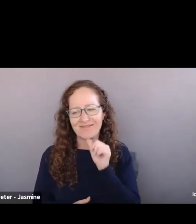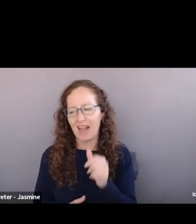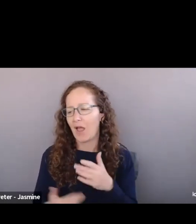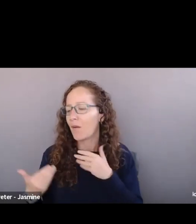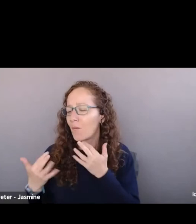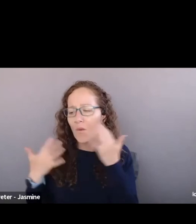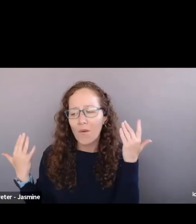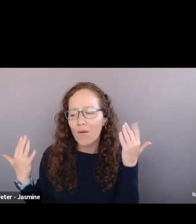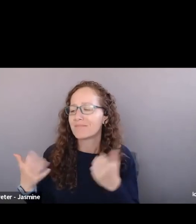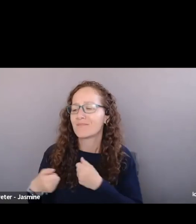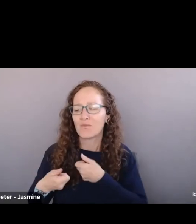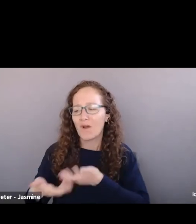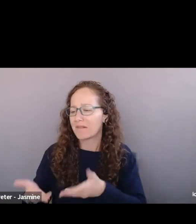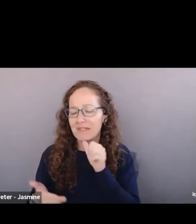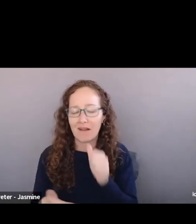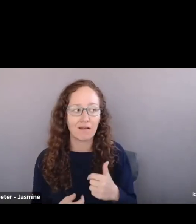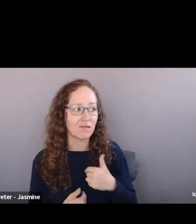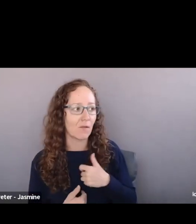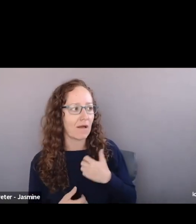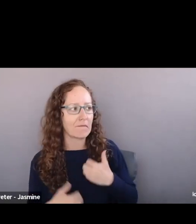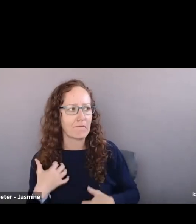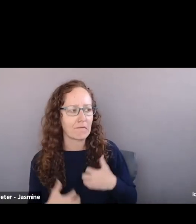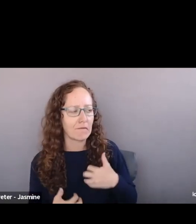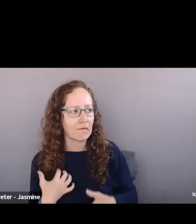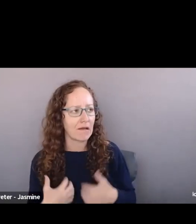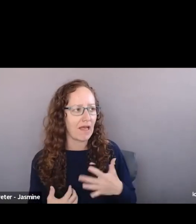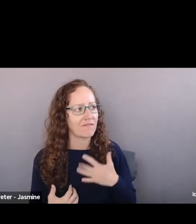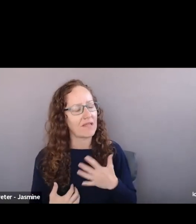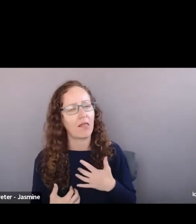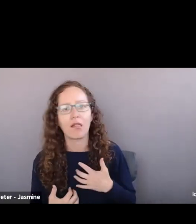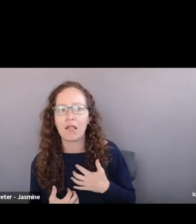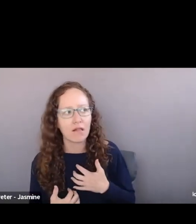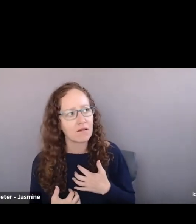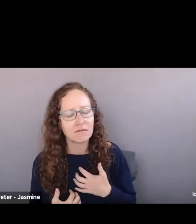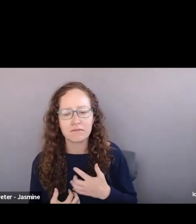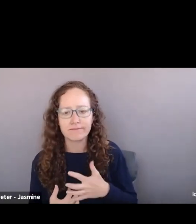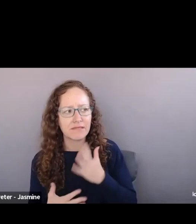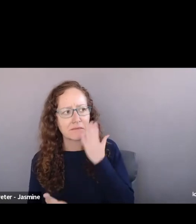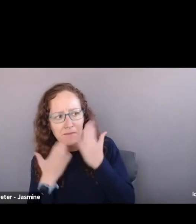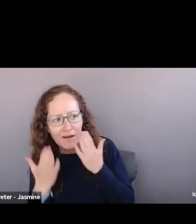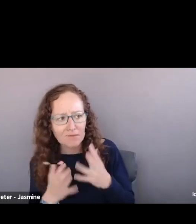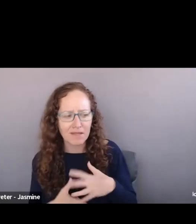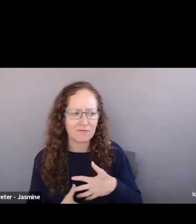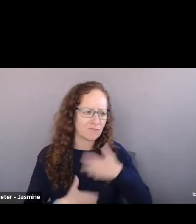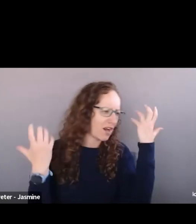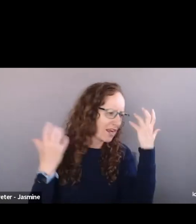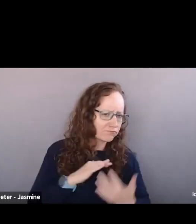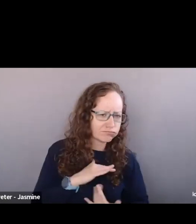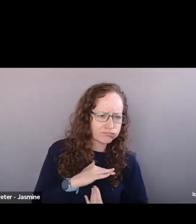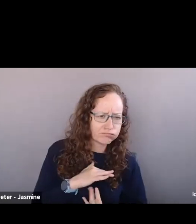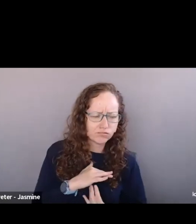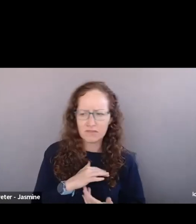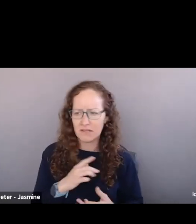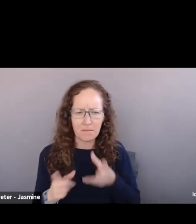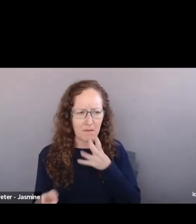of embarrassment and rage that my mom was being treated this way, feelings that a 7 or 8 year old does not quite know how to